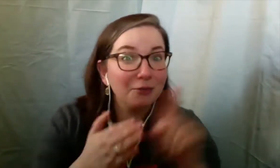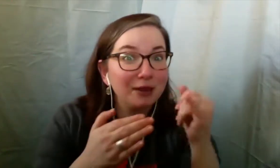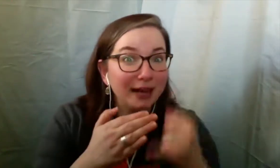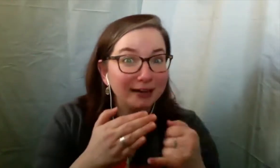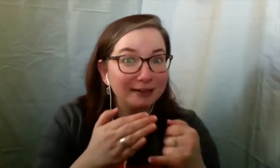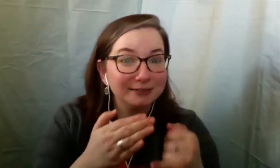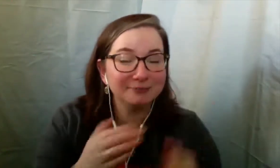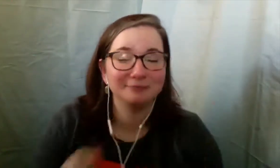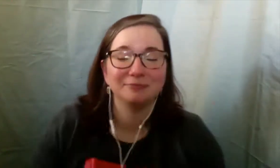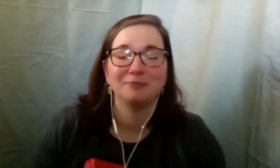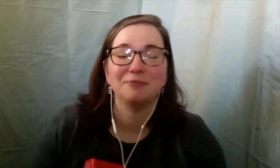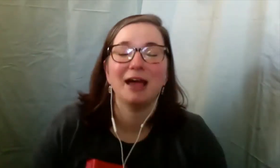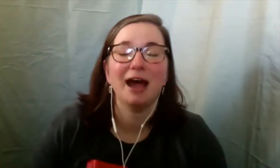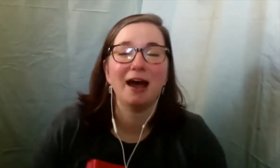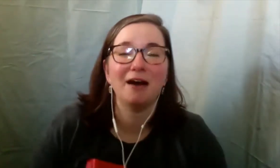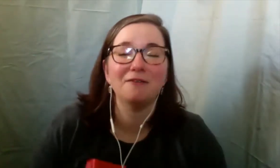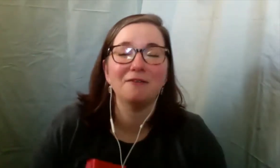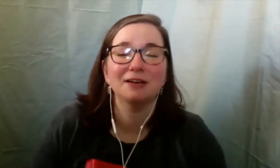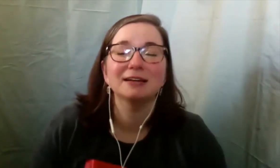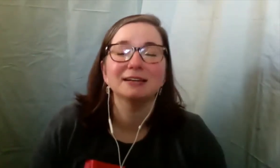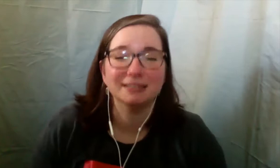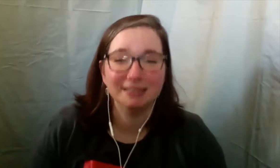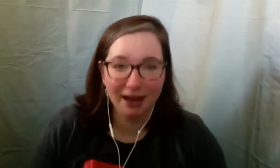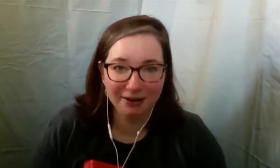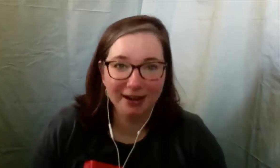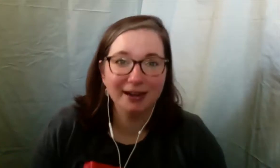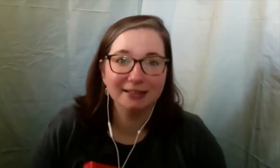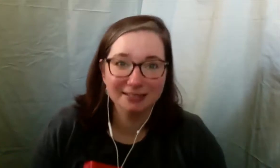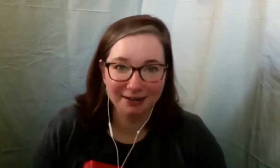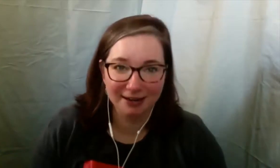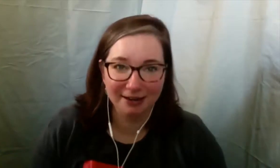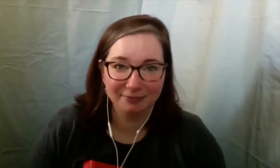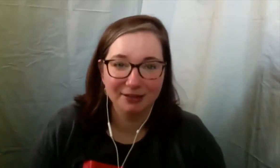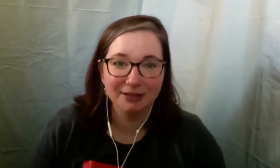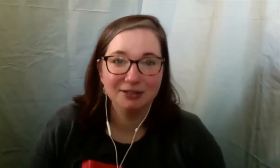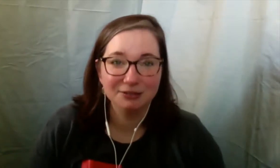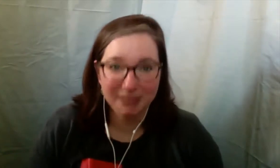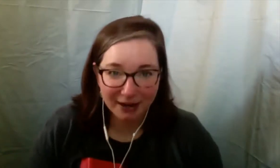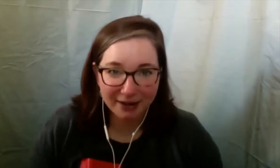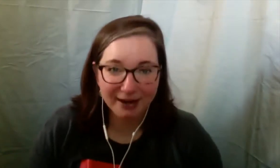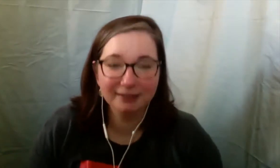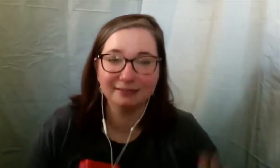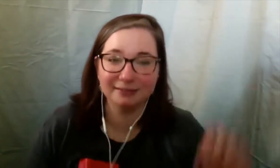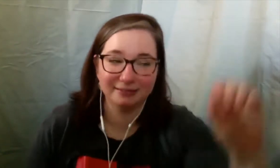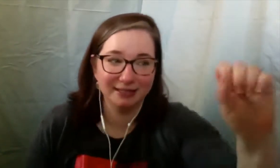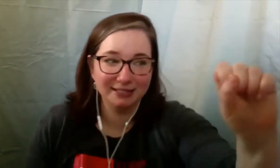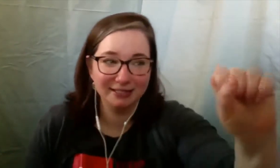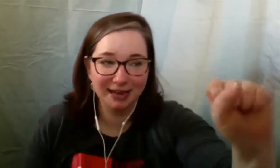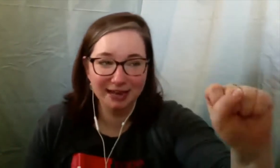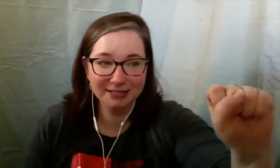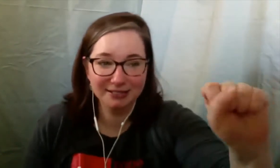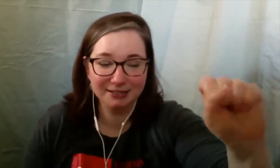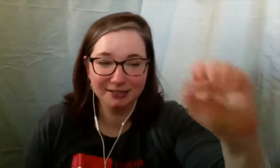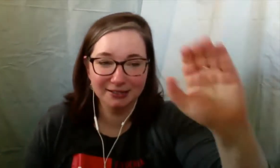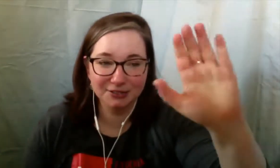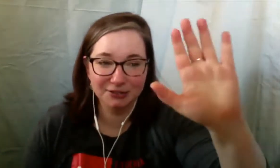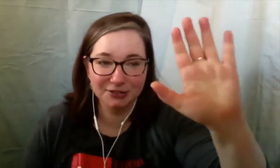weekend. We have Saturday and Sunday. So Saturday is an S. So your dominant